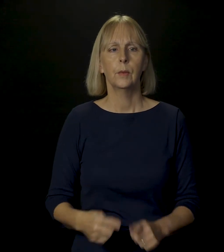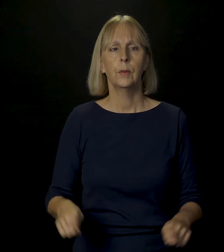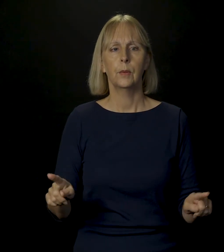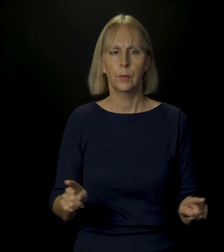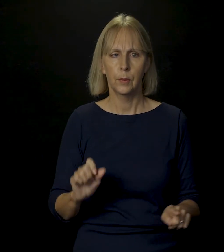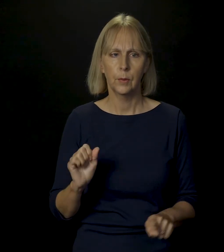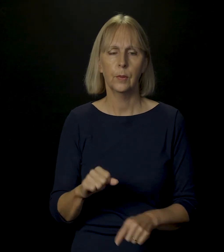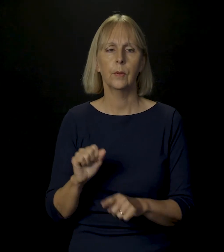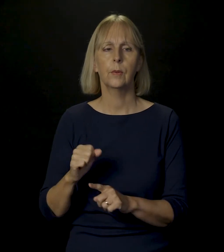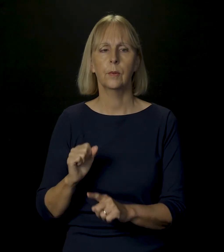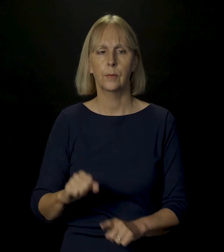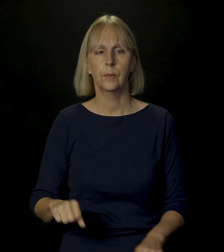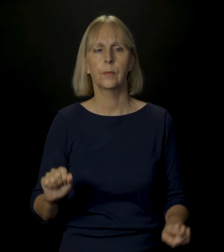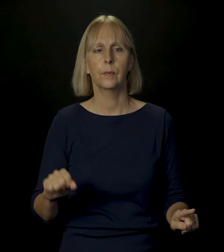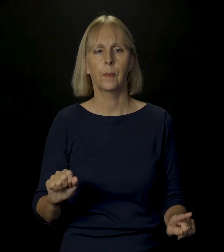Yeah